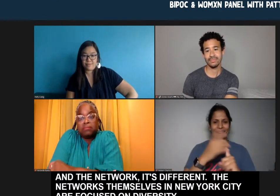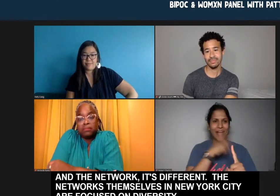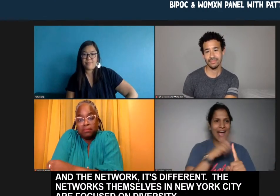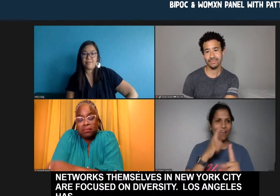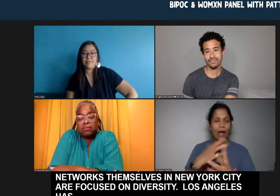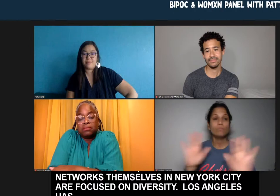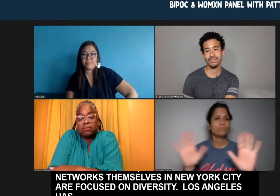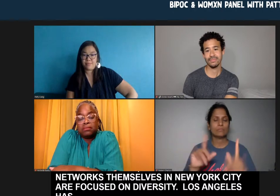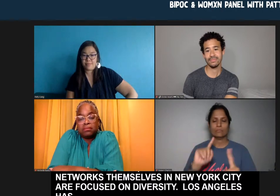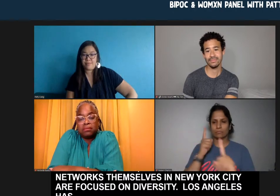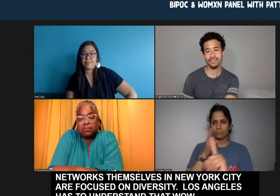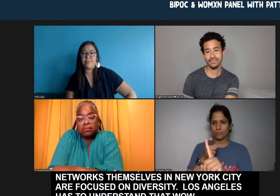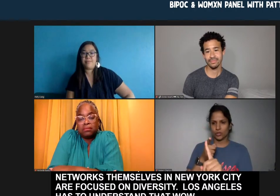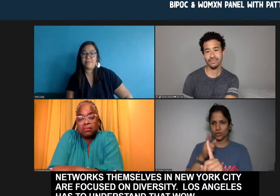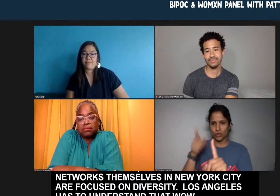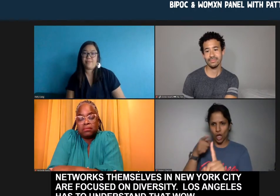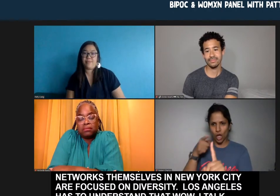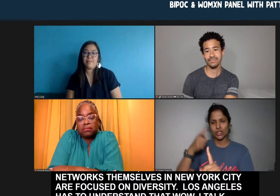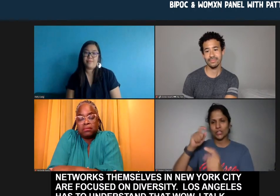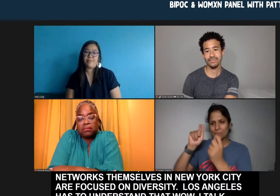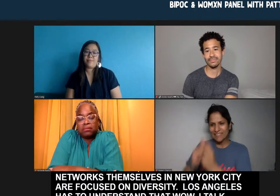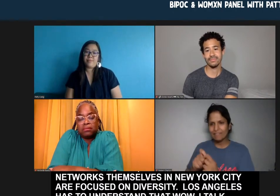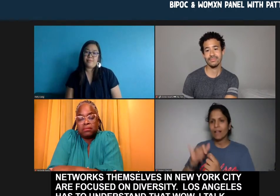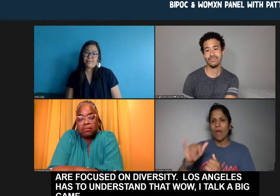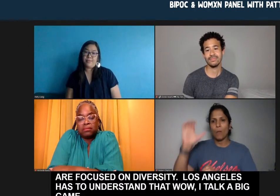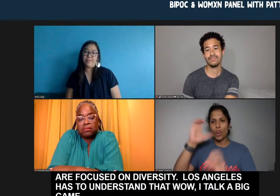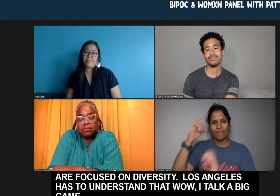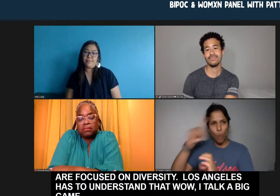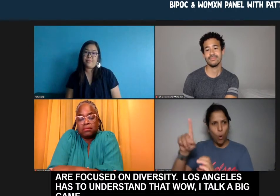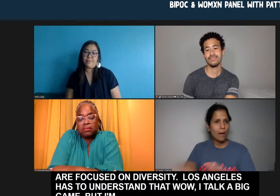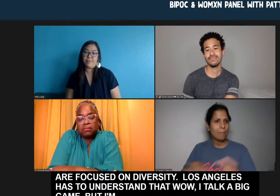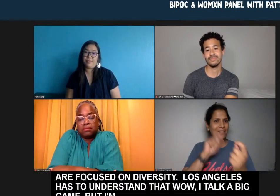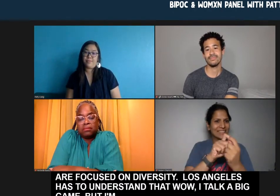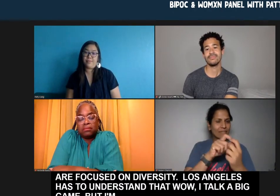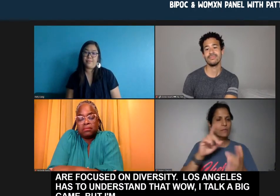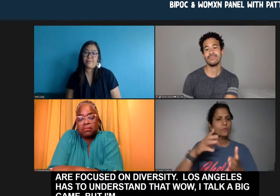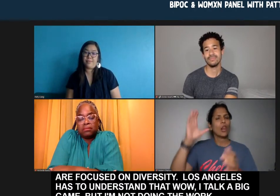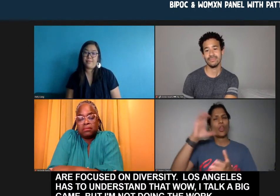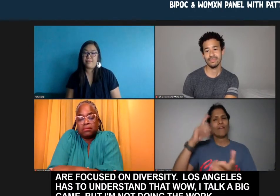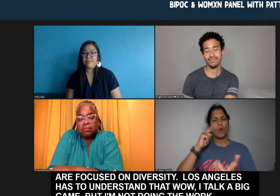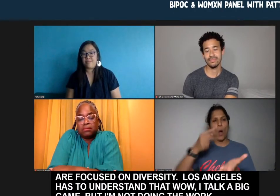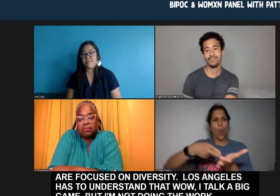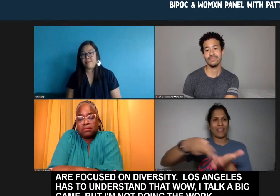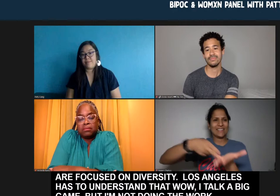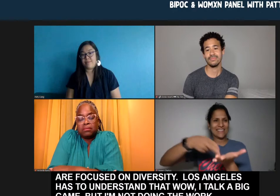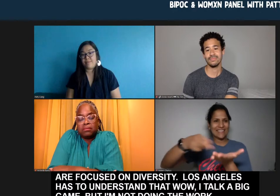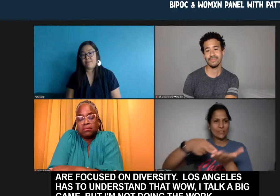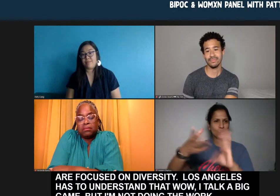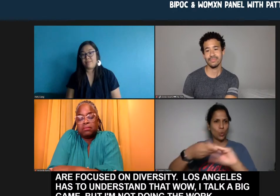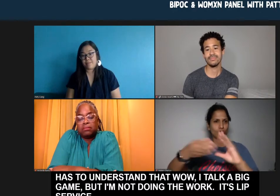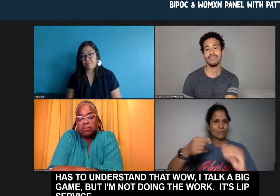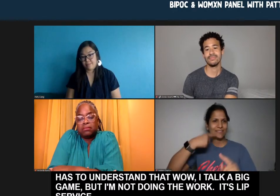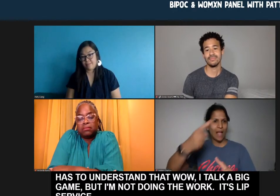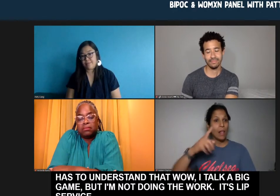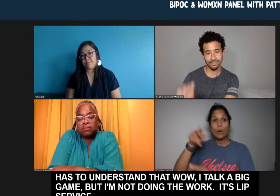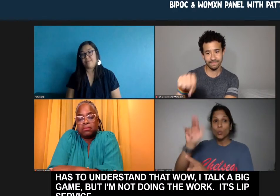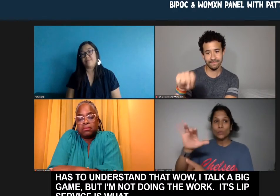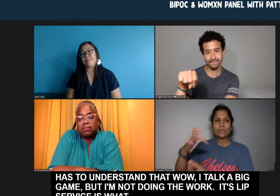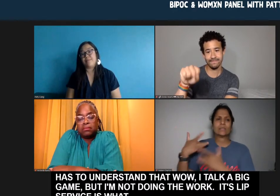talk a big game, but I'm not doing the work. It's lip service is what it's called. And so New York City